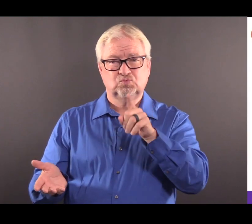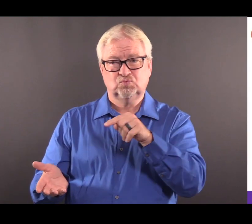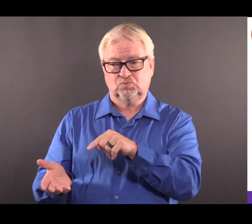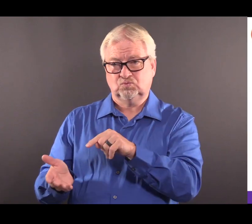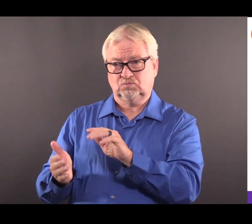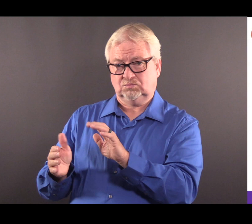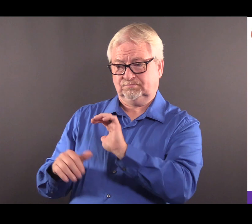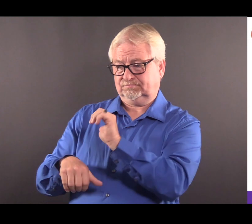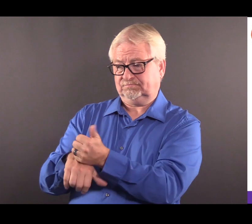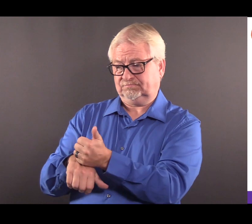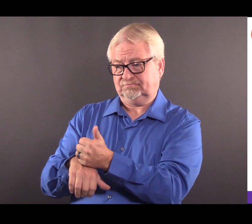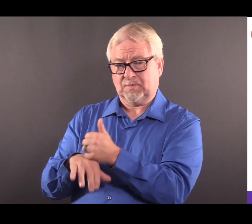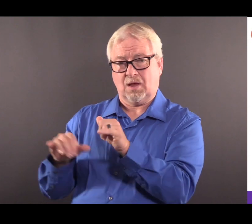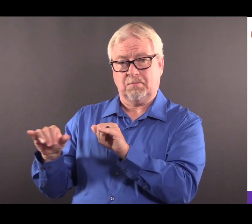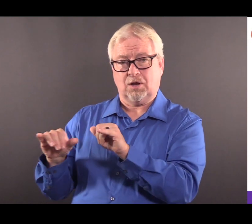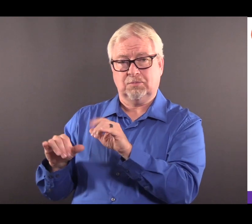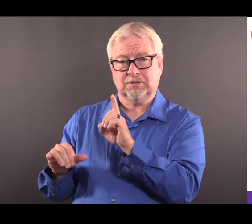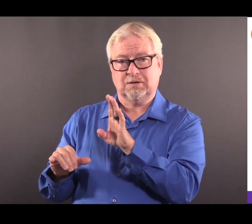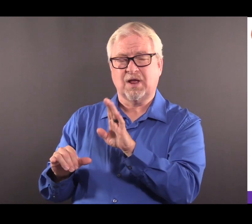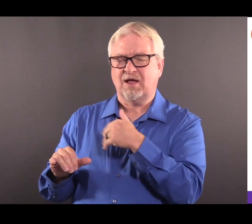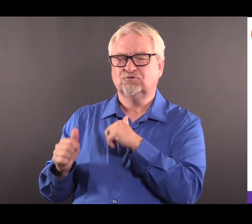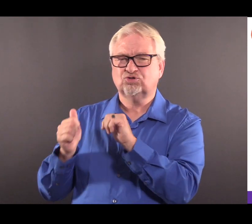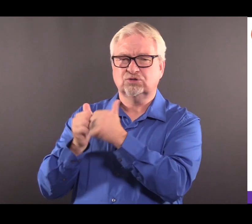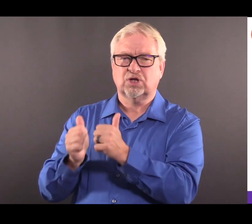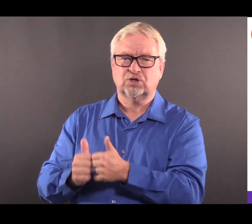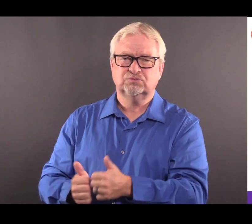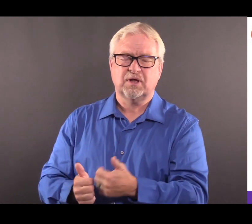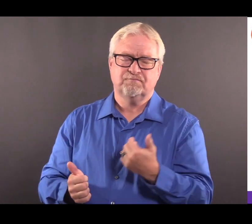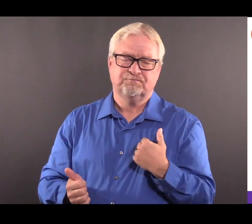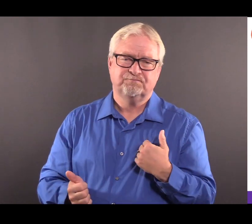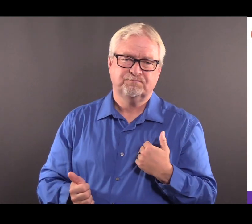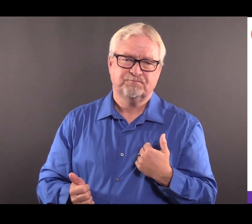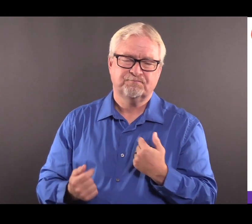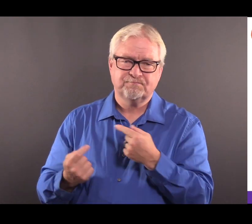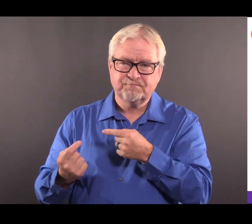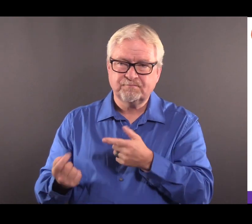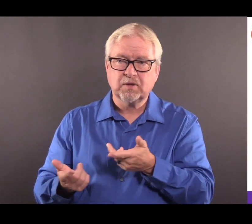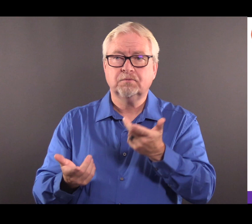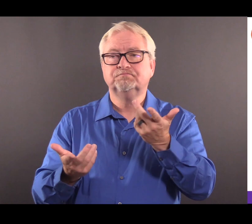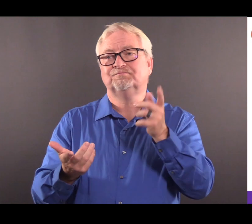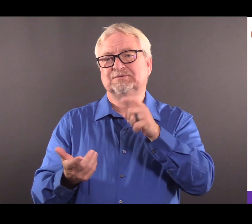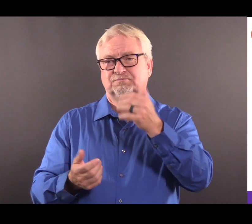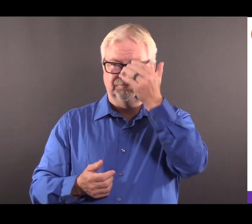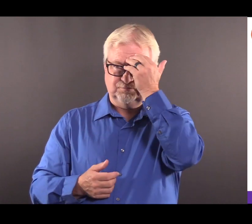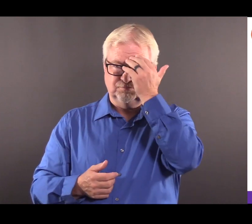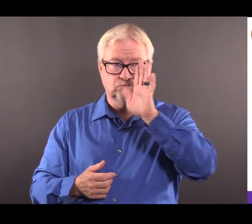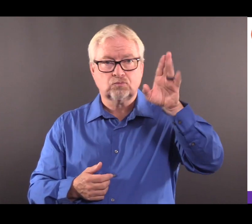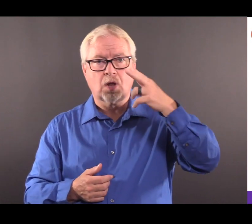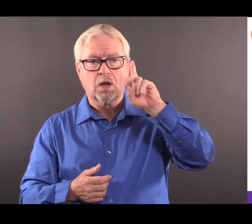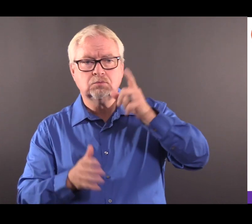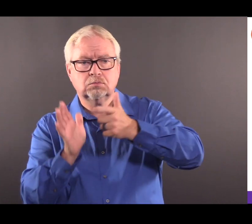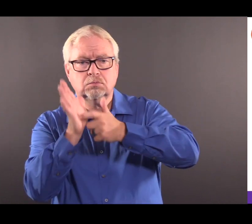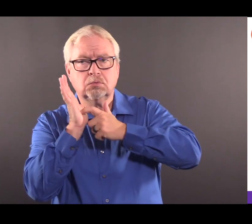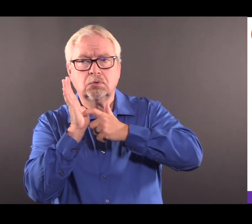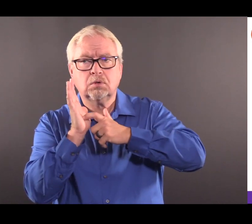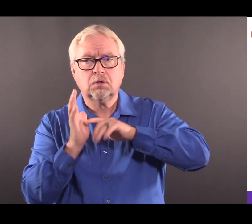It is true that implementing a comparable database presents challenges. First, we know that